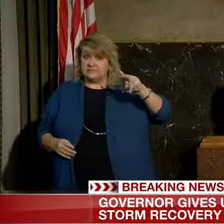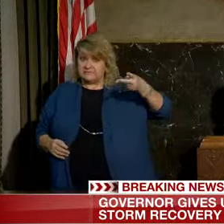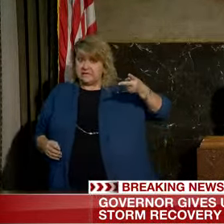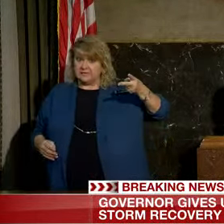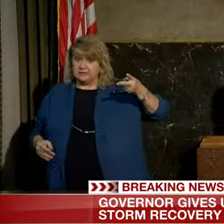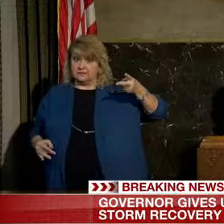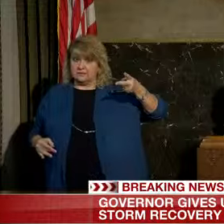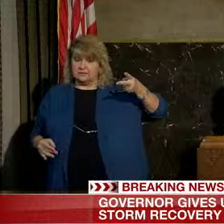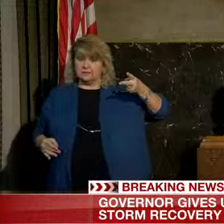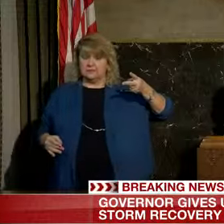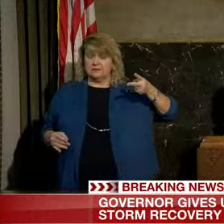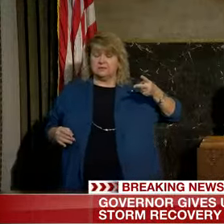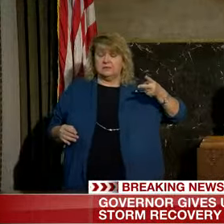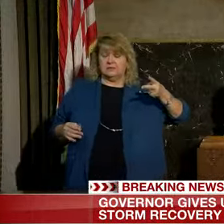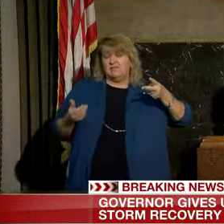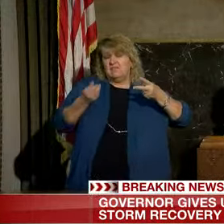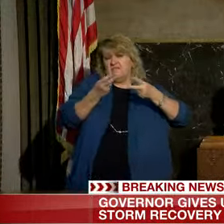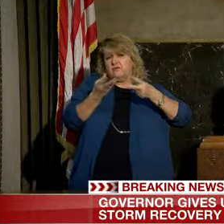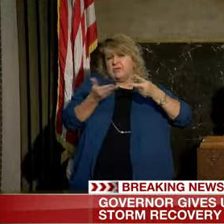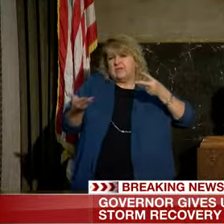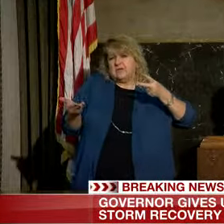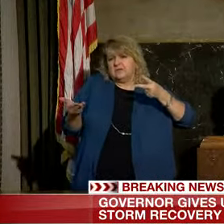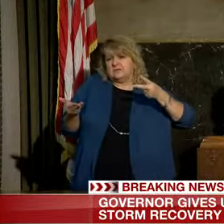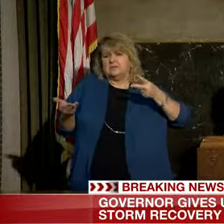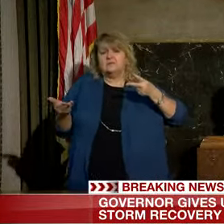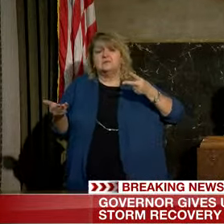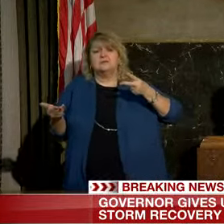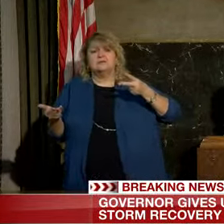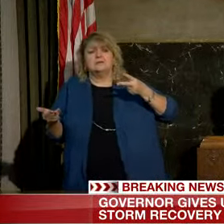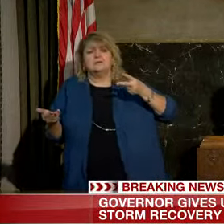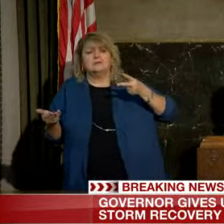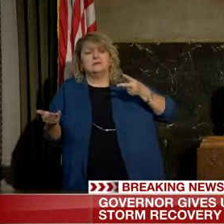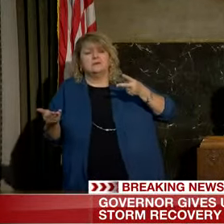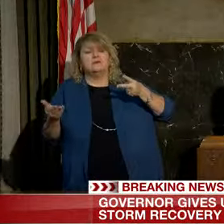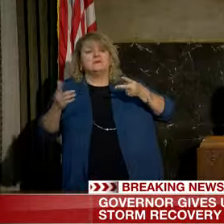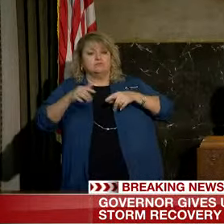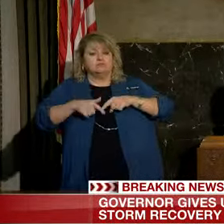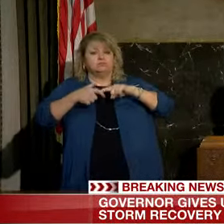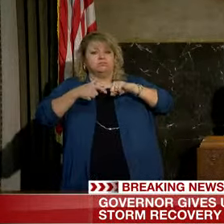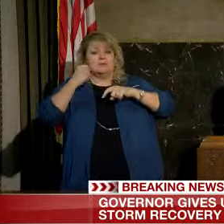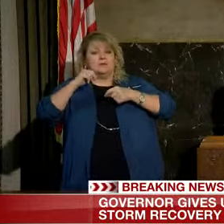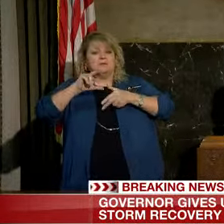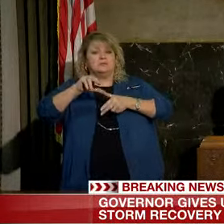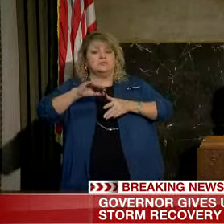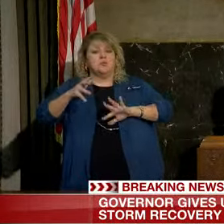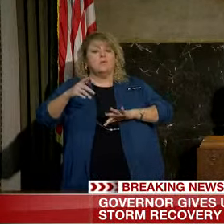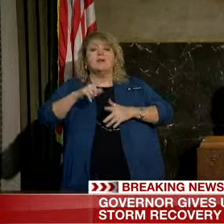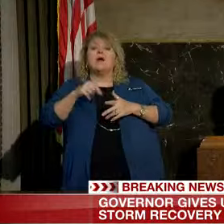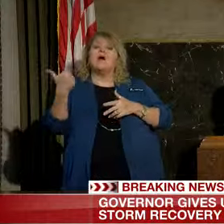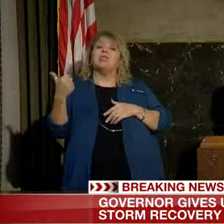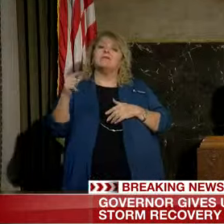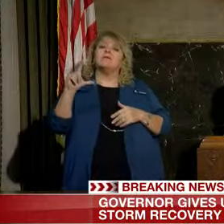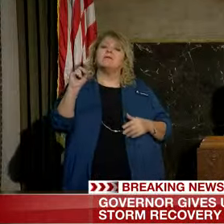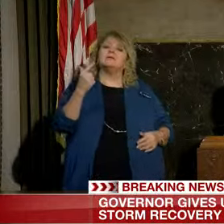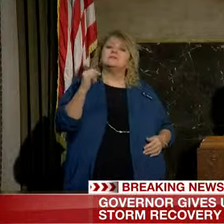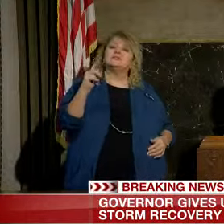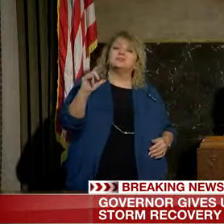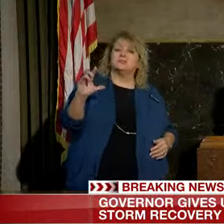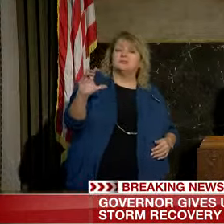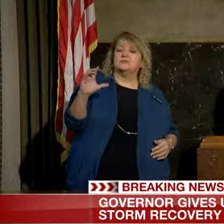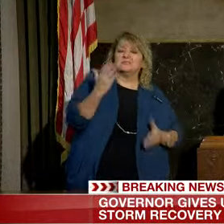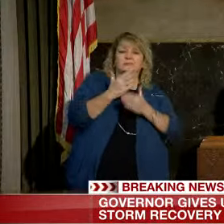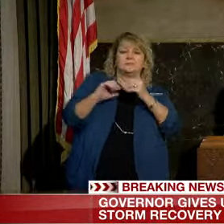a number of things were not pursued because of the storm, but also because of some other logistical challenges, because as